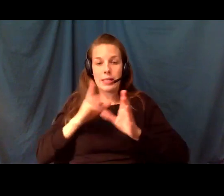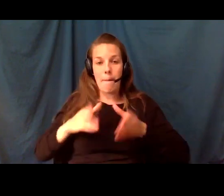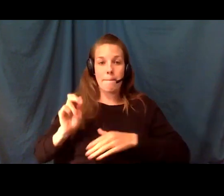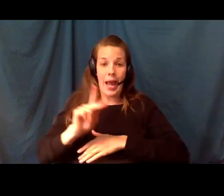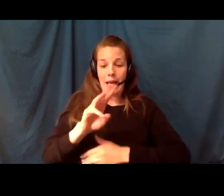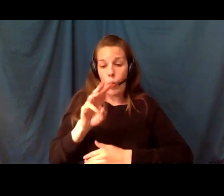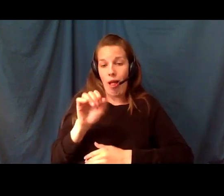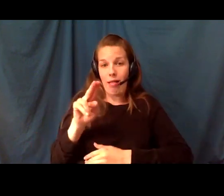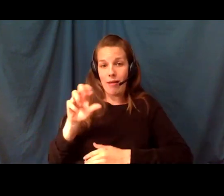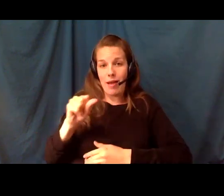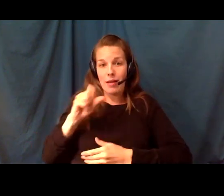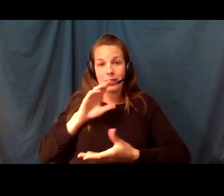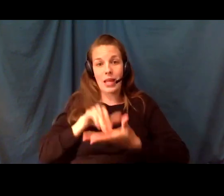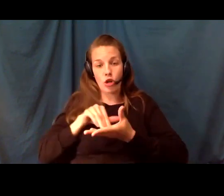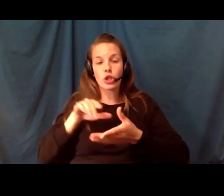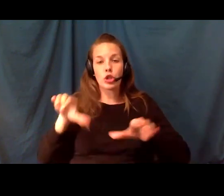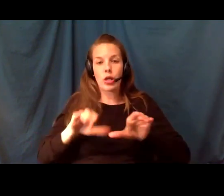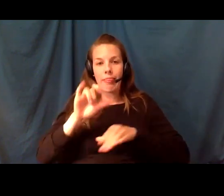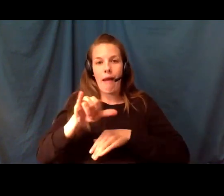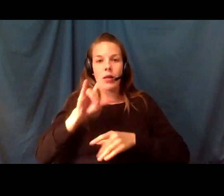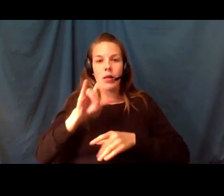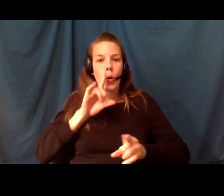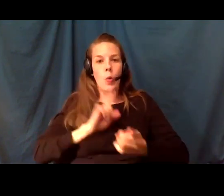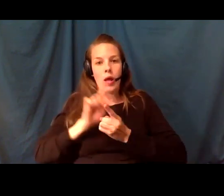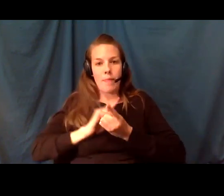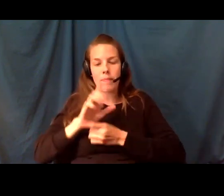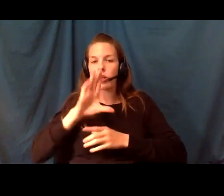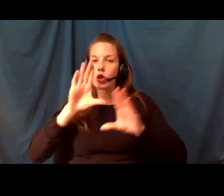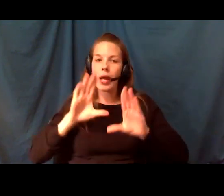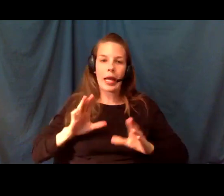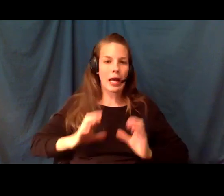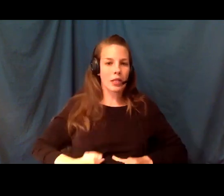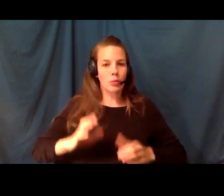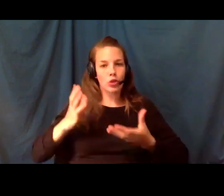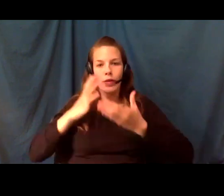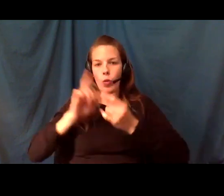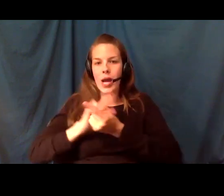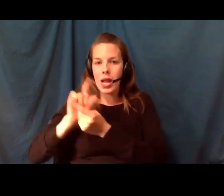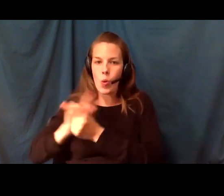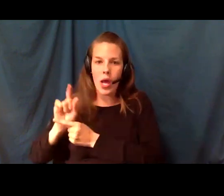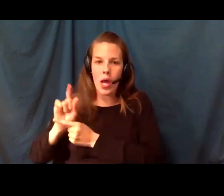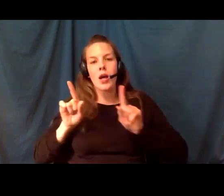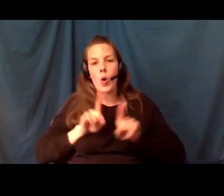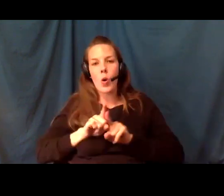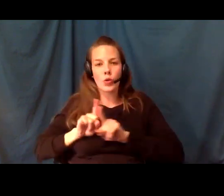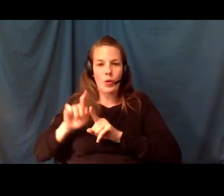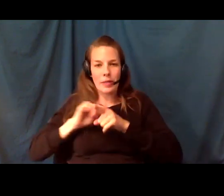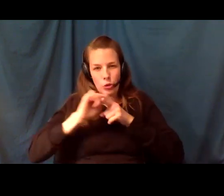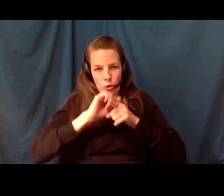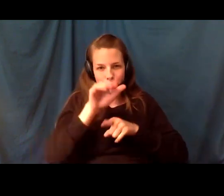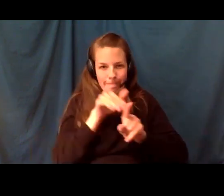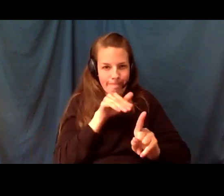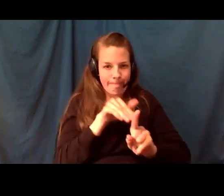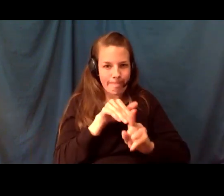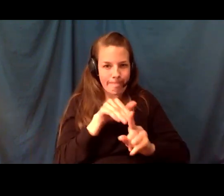the one-on-one sessions. Not only are they getting great customer service with the one-on-one attention, but they are also being trained and reminded about the